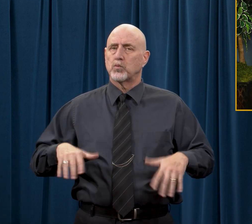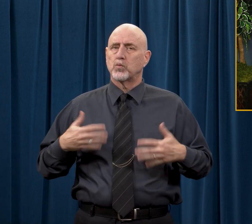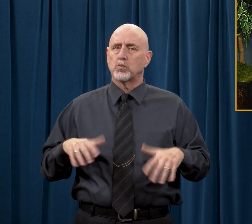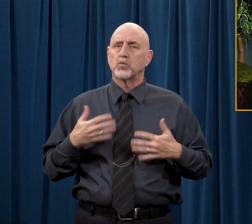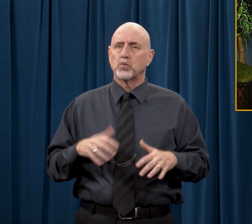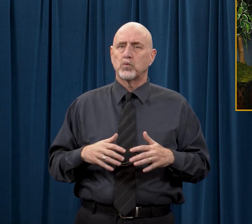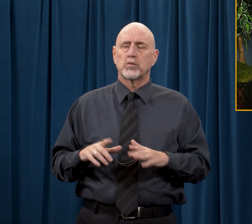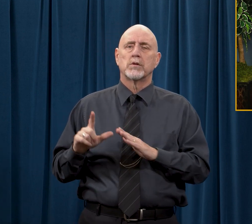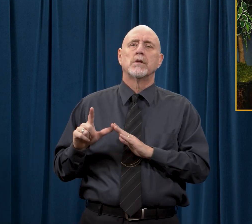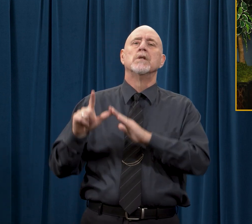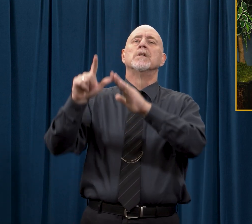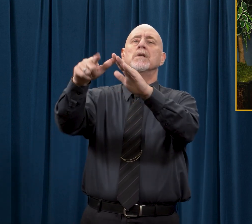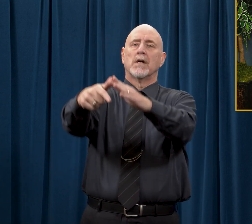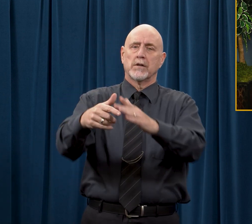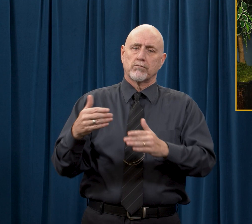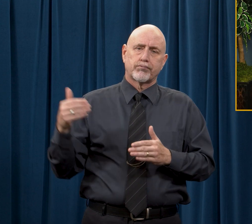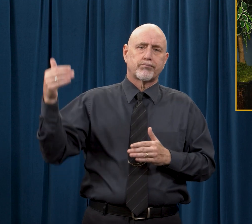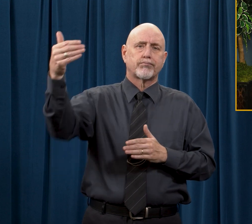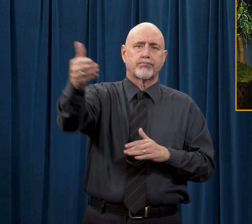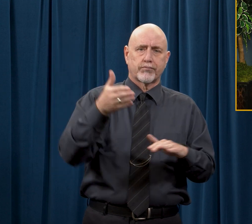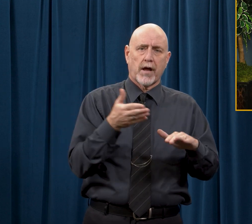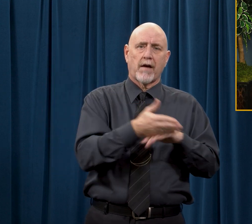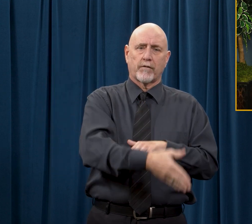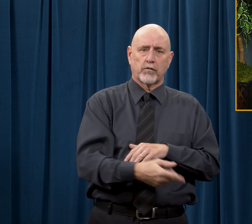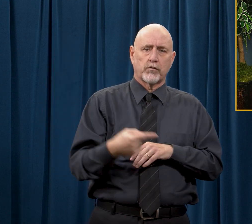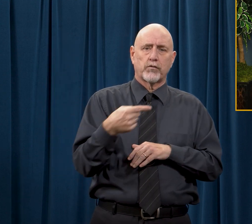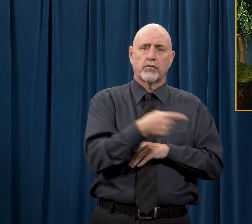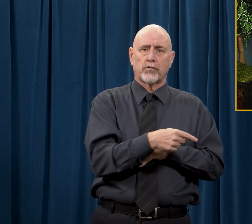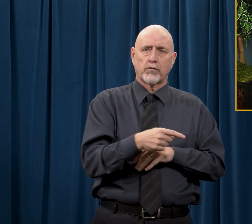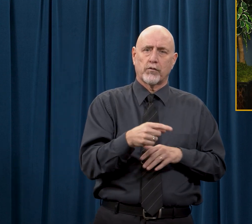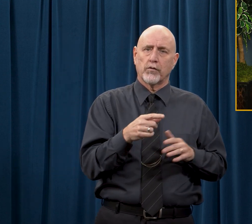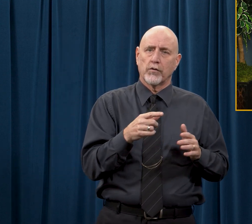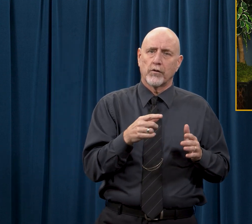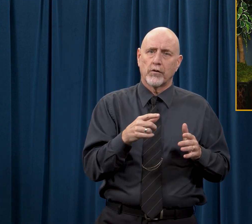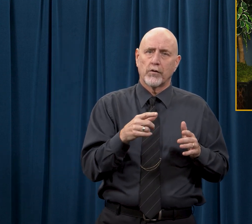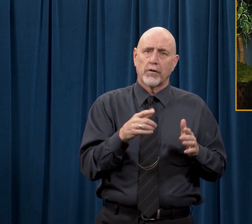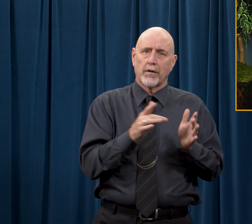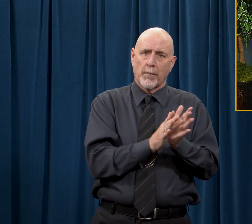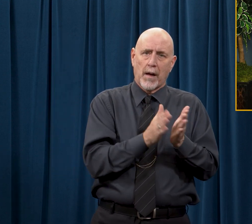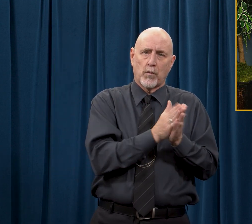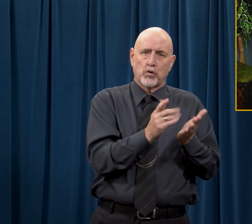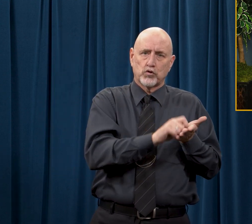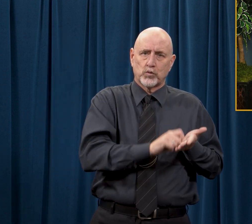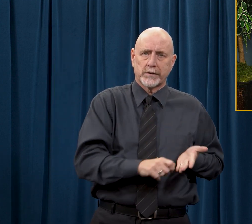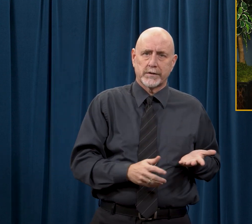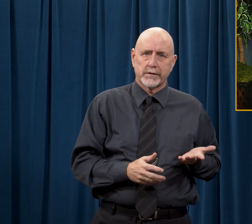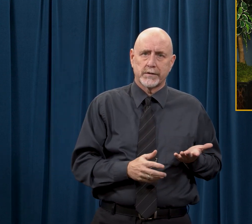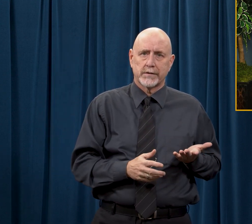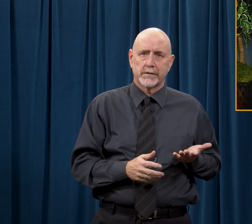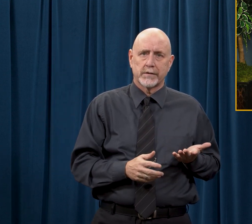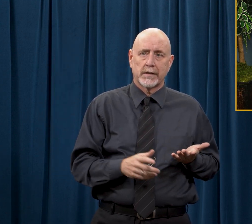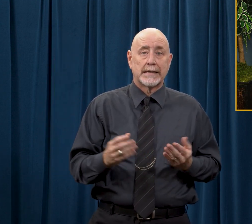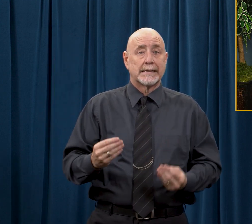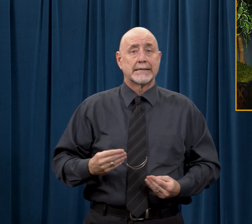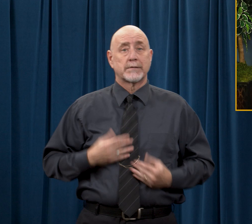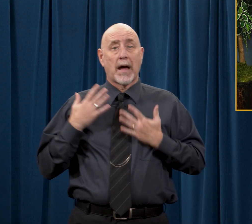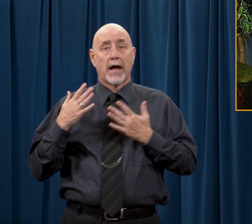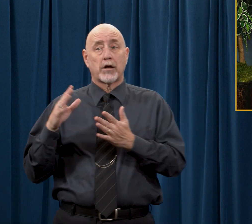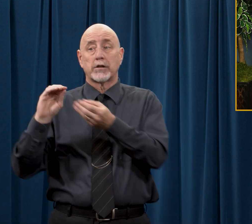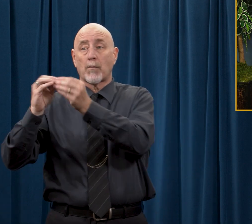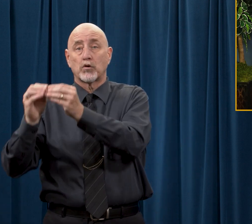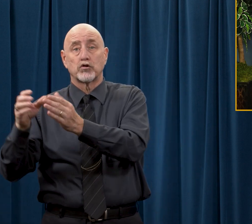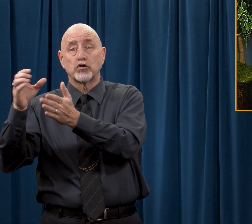verses is something that came along well after the time that the Bible books were written. They are